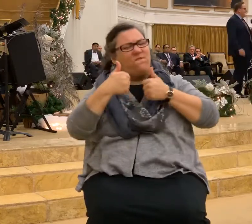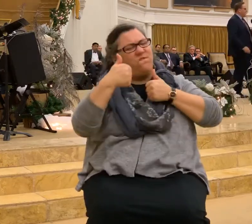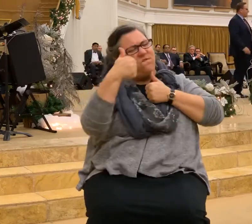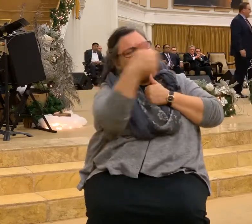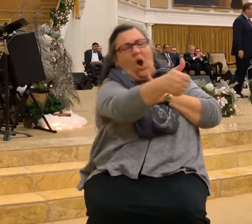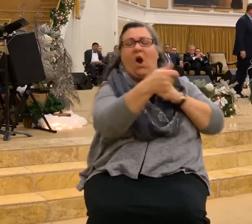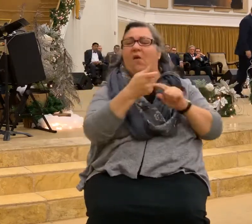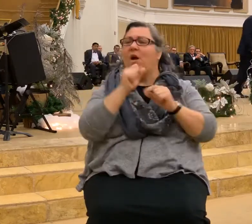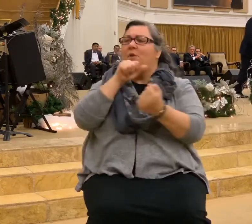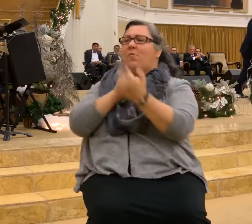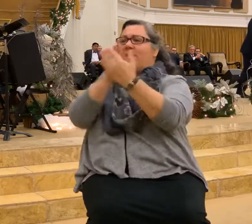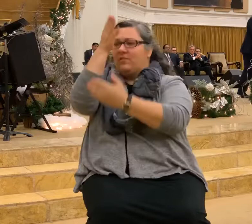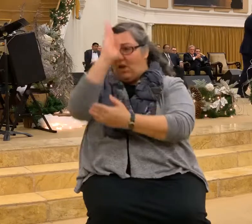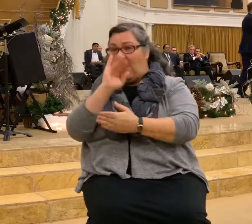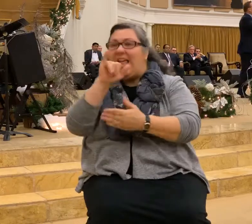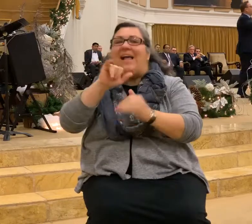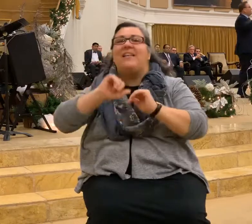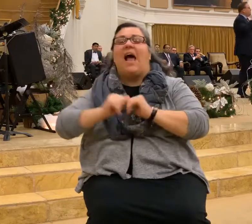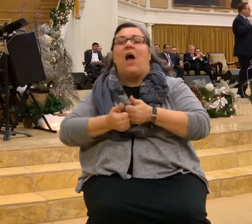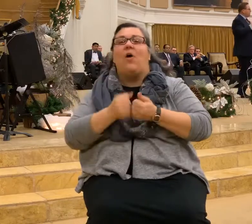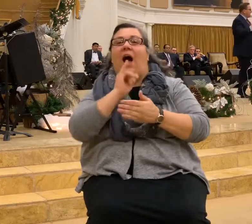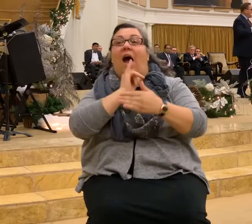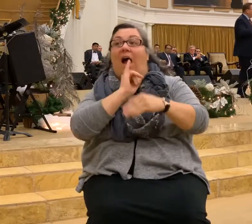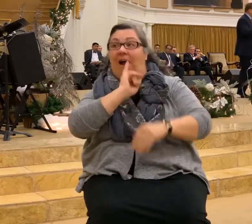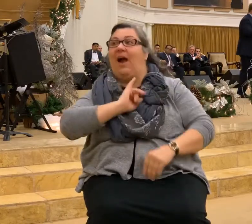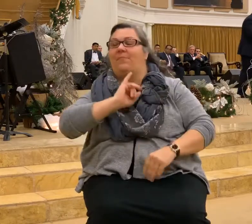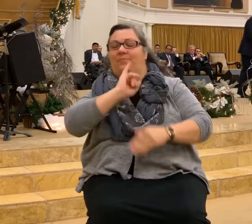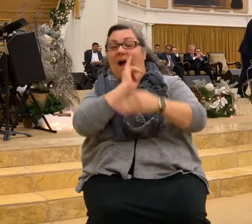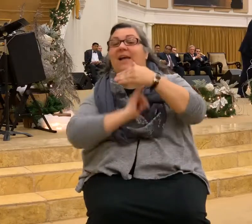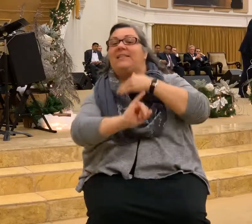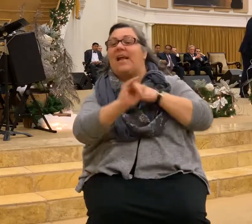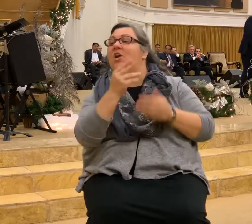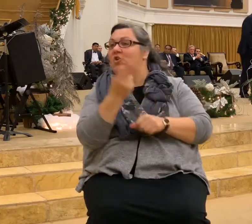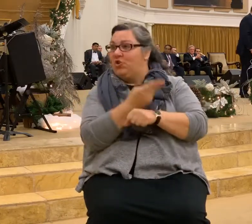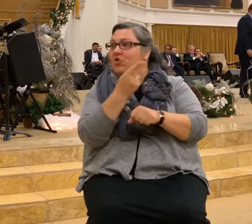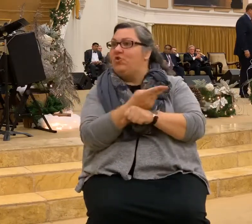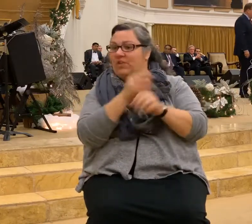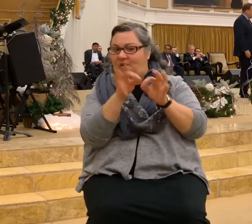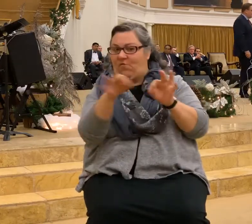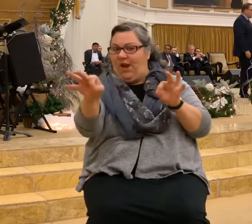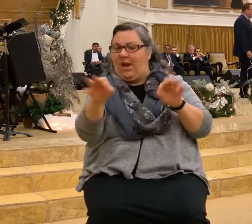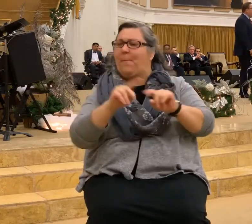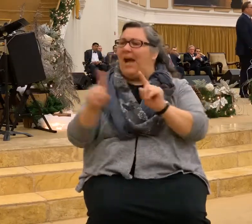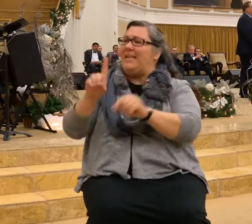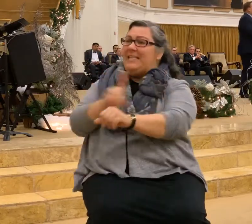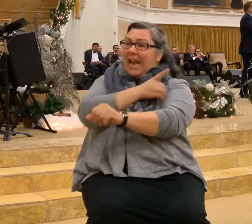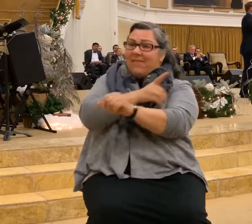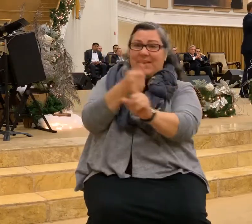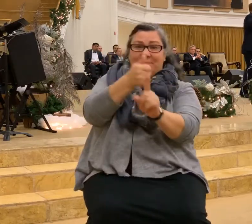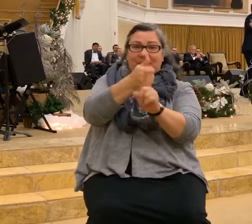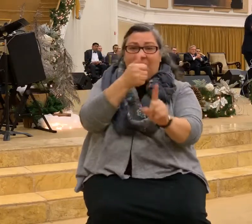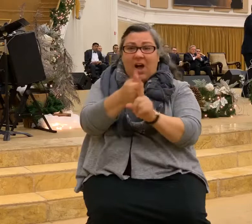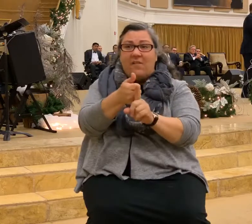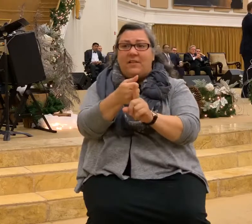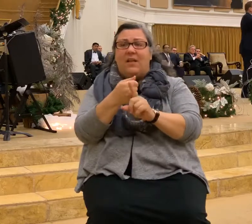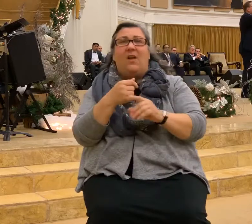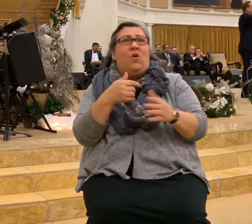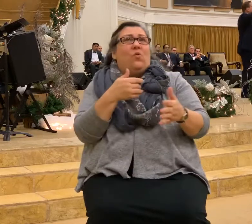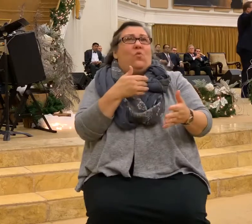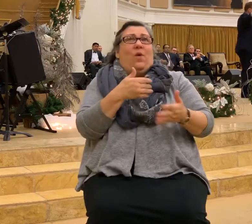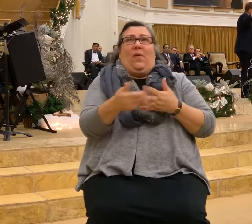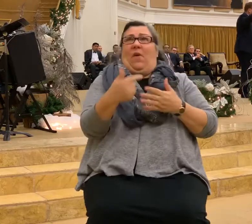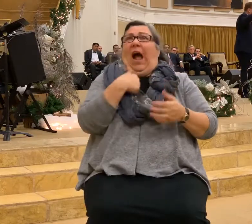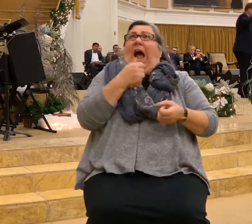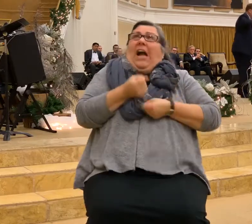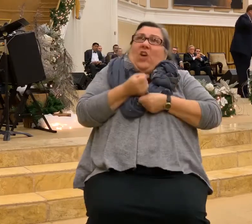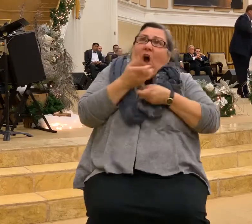That's how Isaiah used it. And when David uses it in this prayer, what he is saying is, he's saying, whether it's my own doing or whether it's